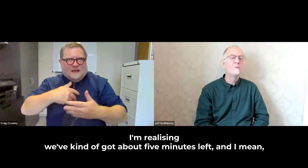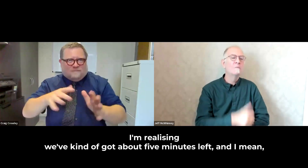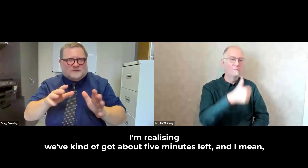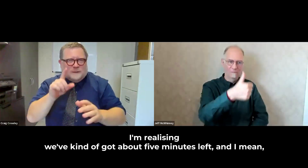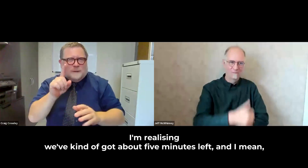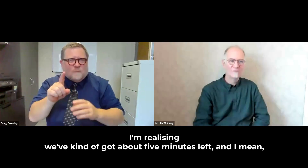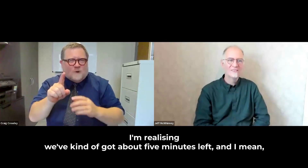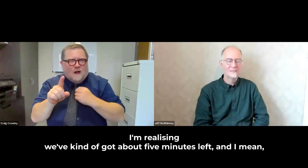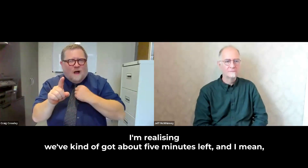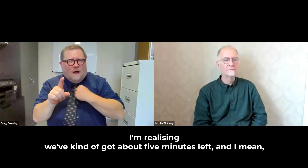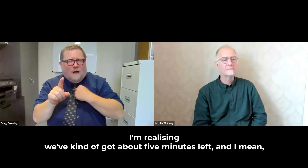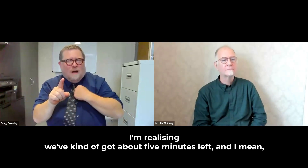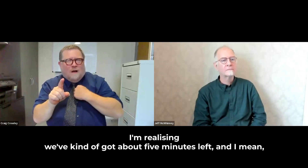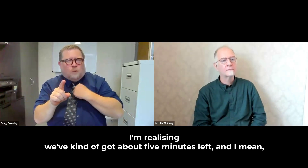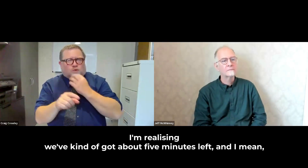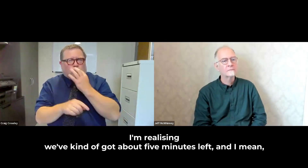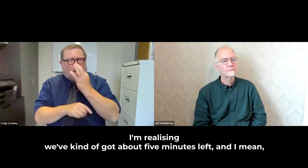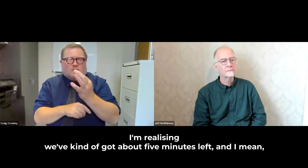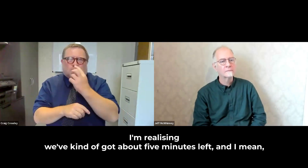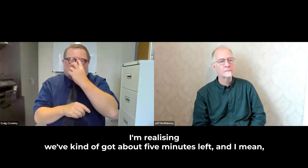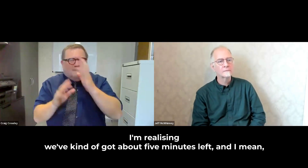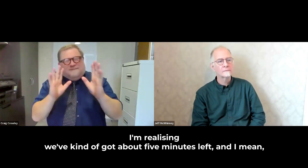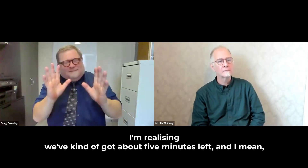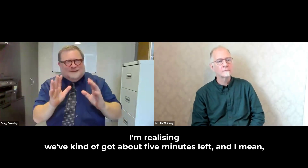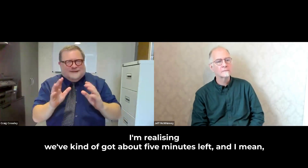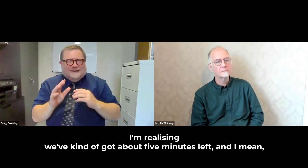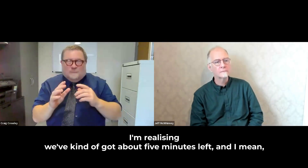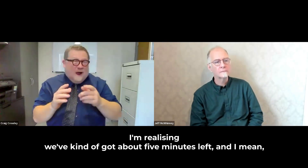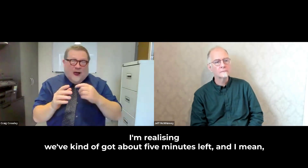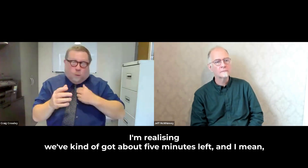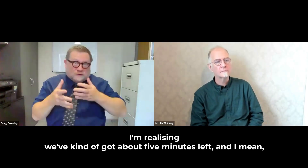we've kind of got about 5 minutes left. I